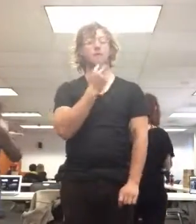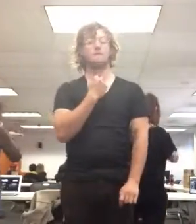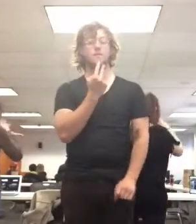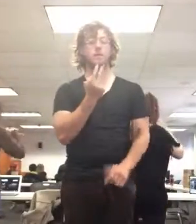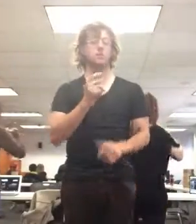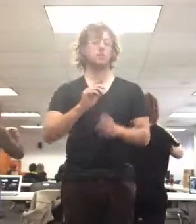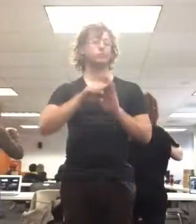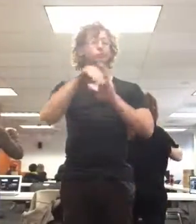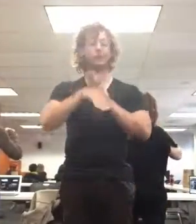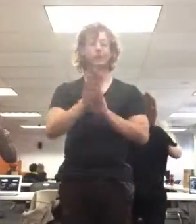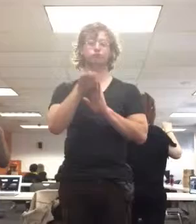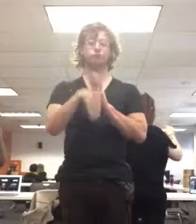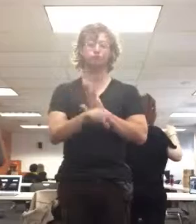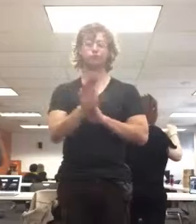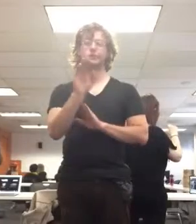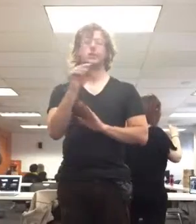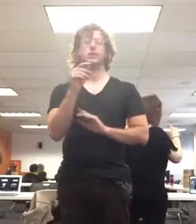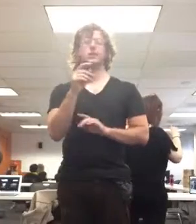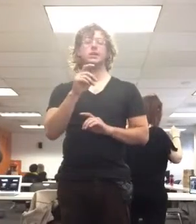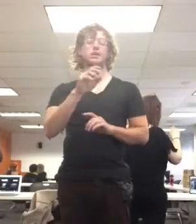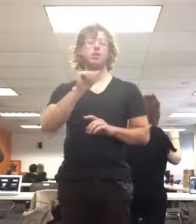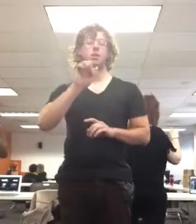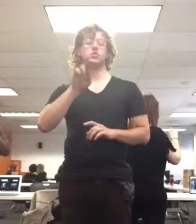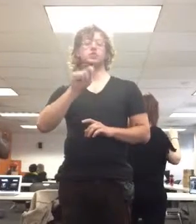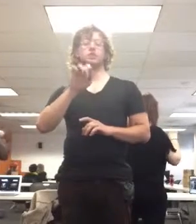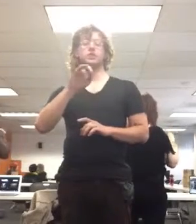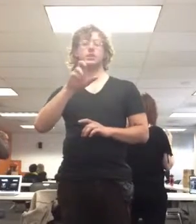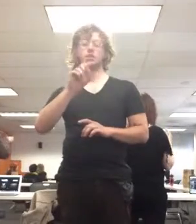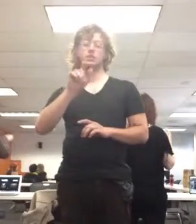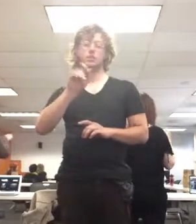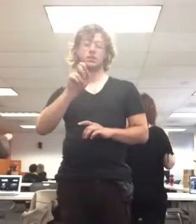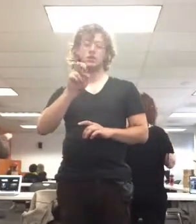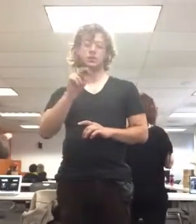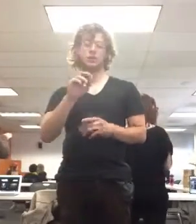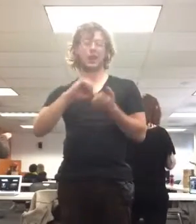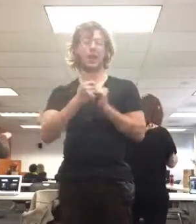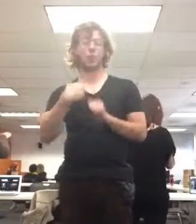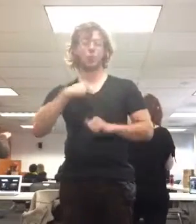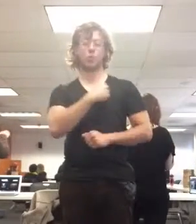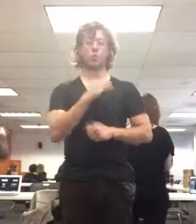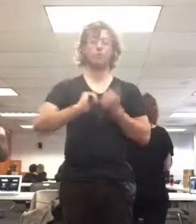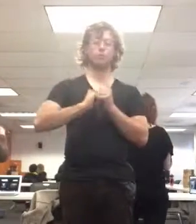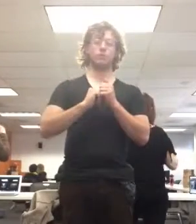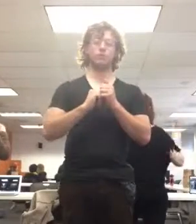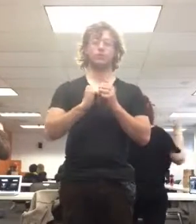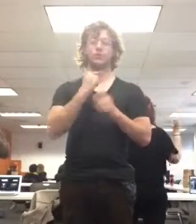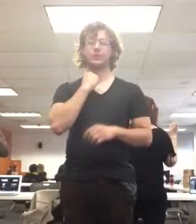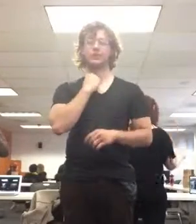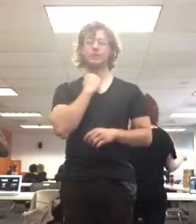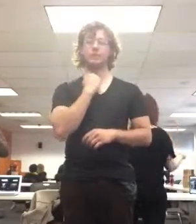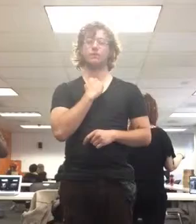intonation, articulation, pronunciation must be